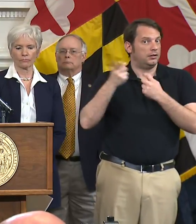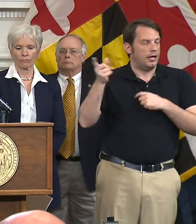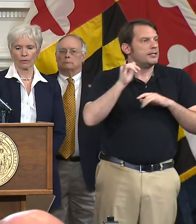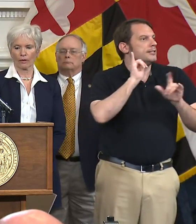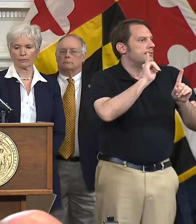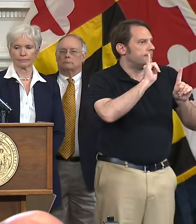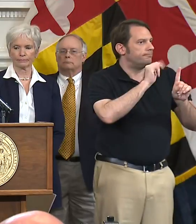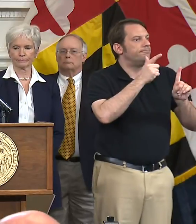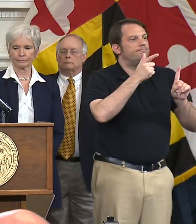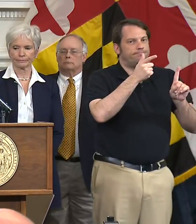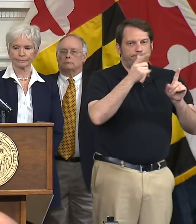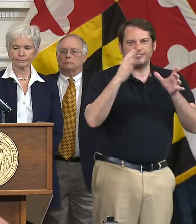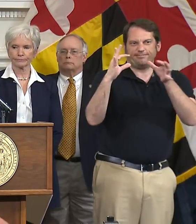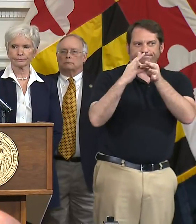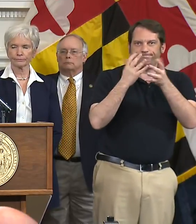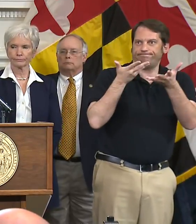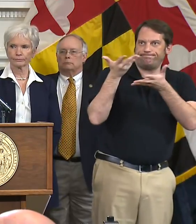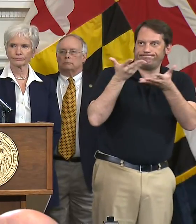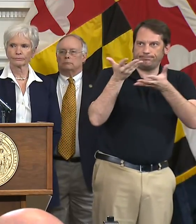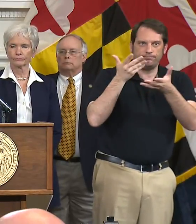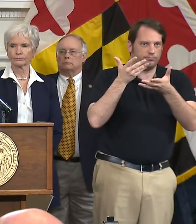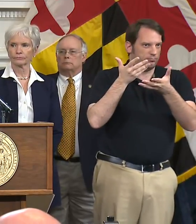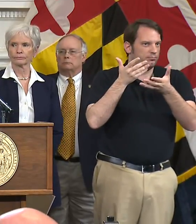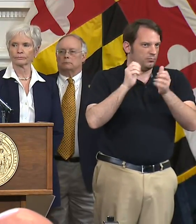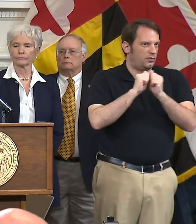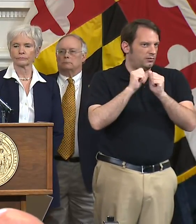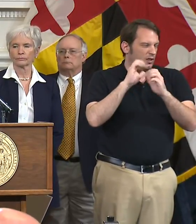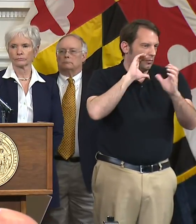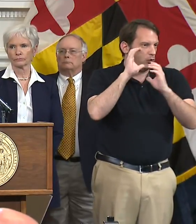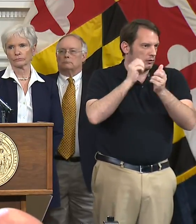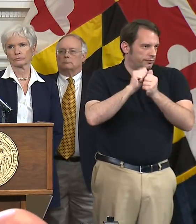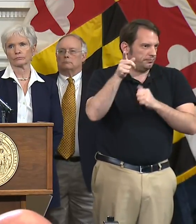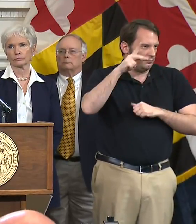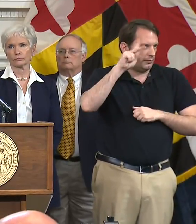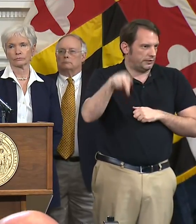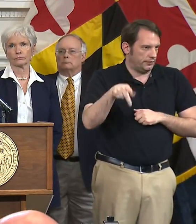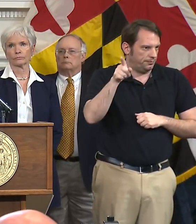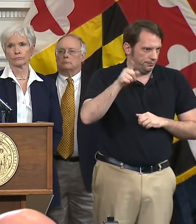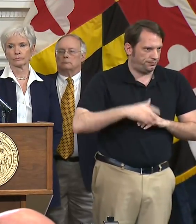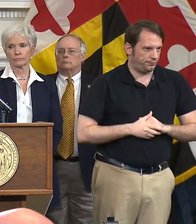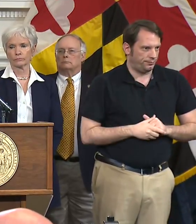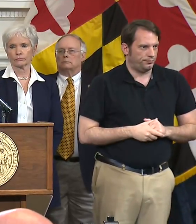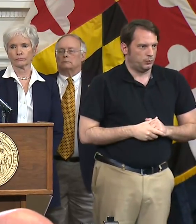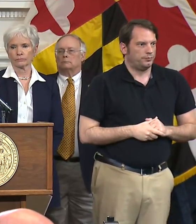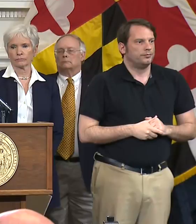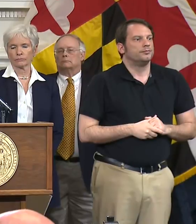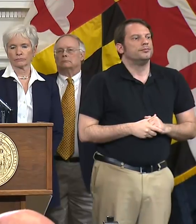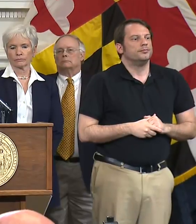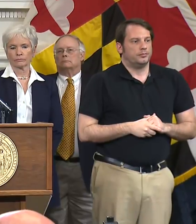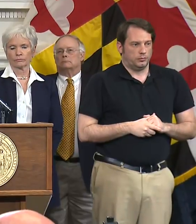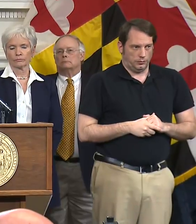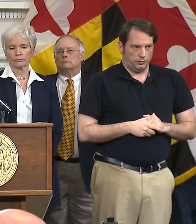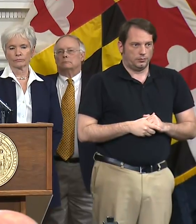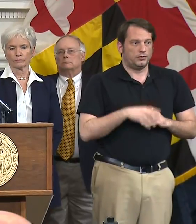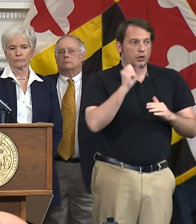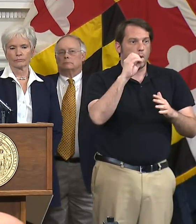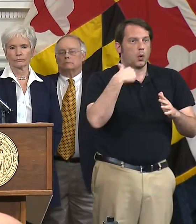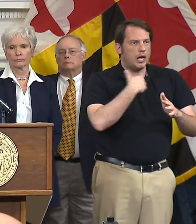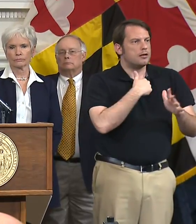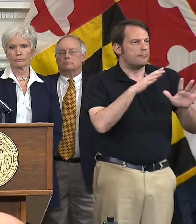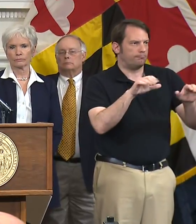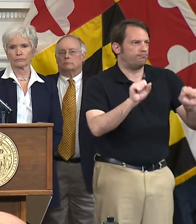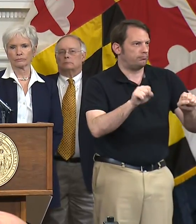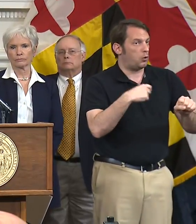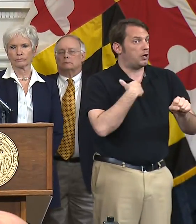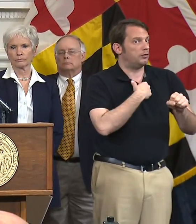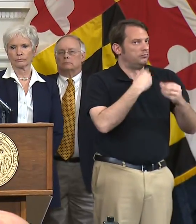confirm that as a result of that notification, and out of an abundance of caution, the Central Bucks County